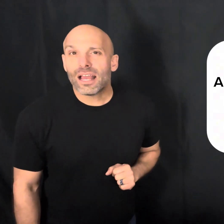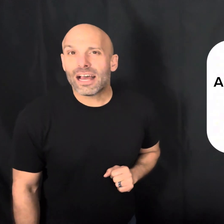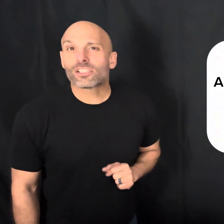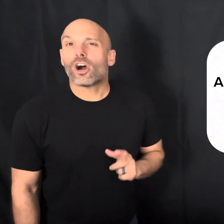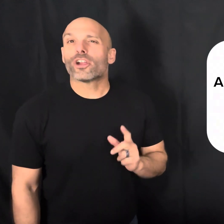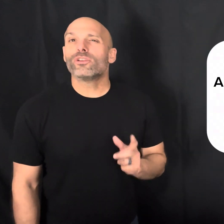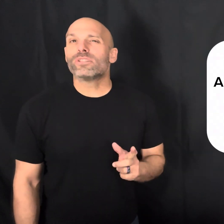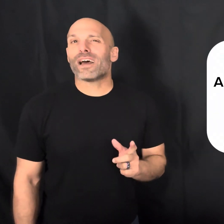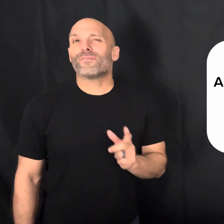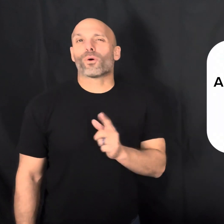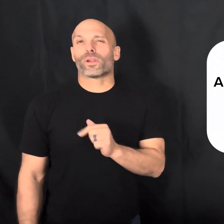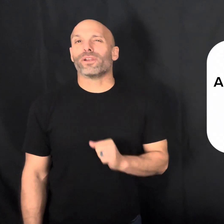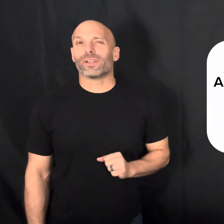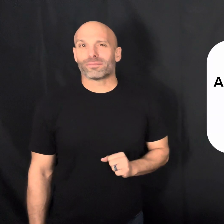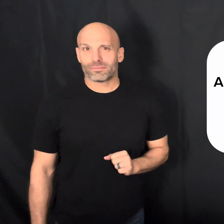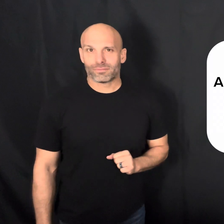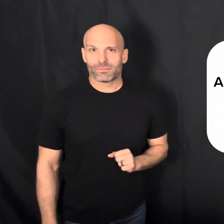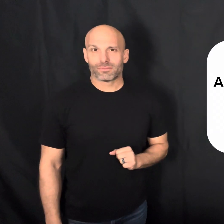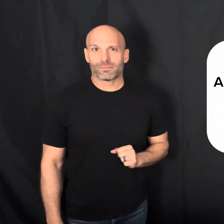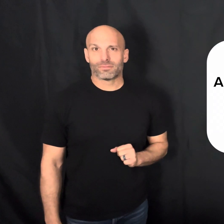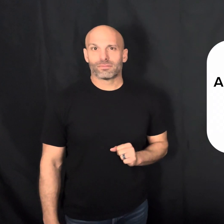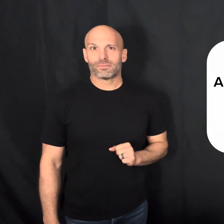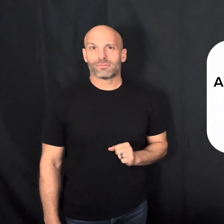Ask, are you deaf or hearing?